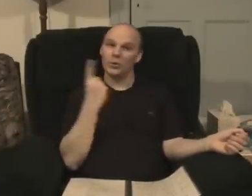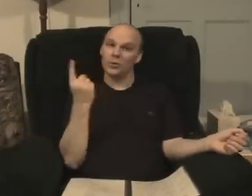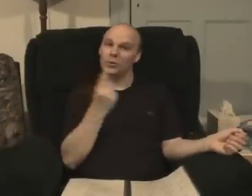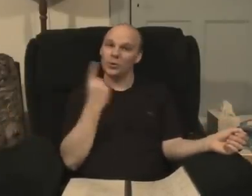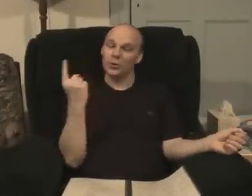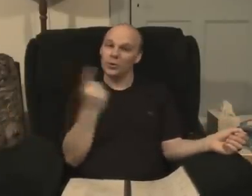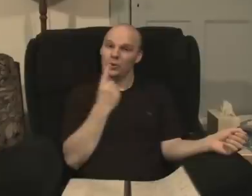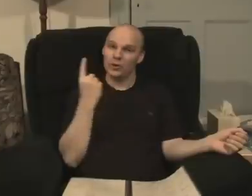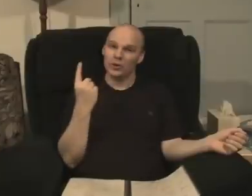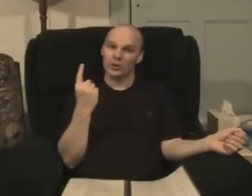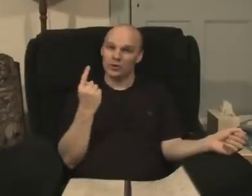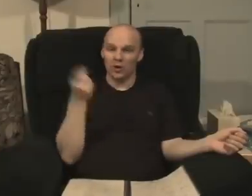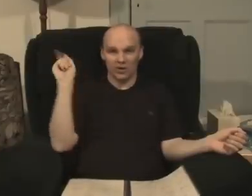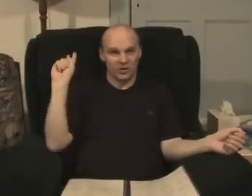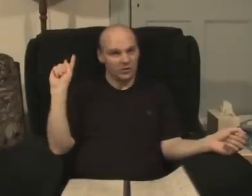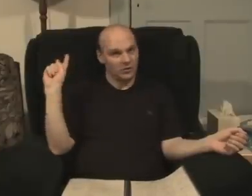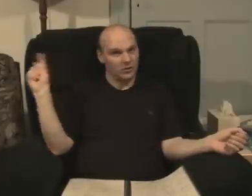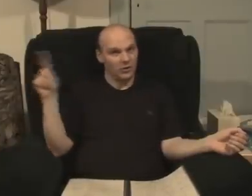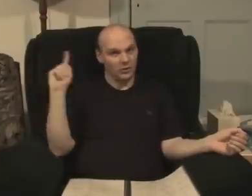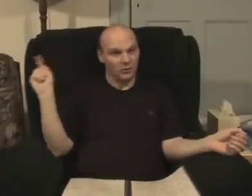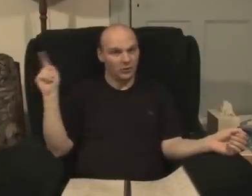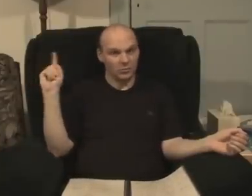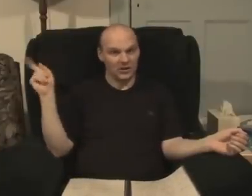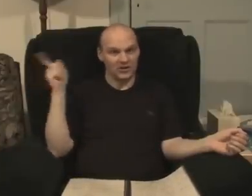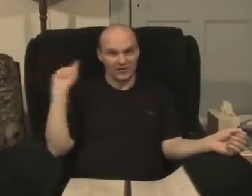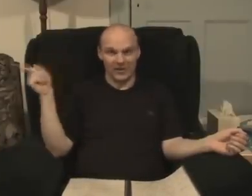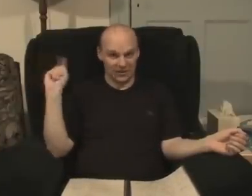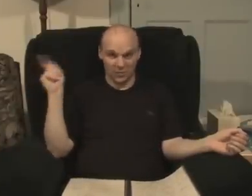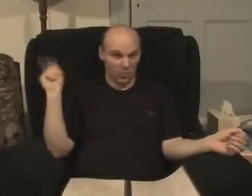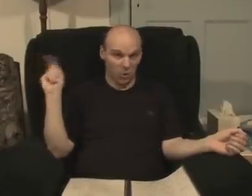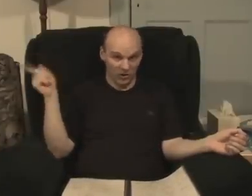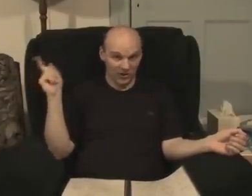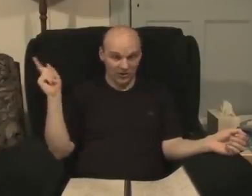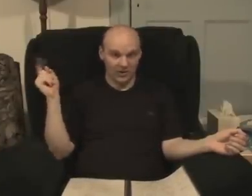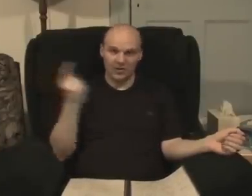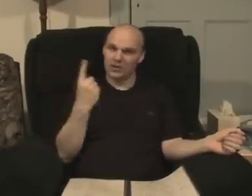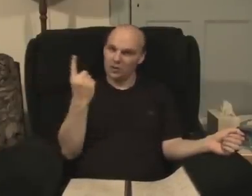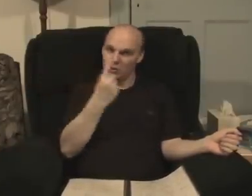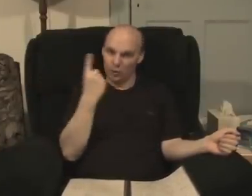Who? Not who, because that's what. Who?